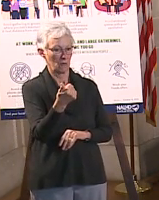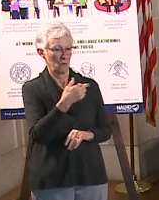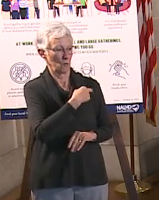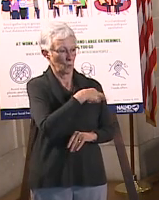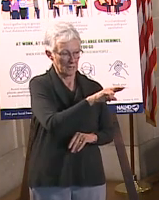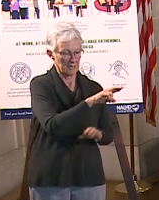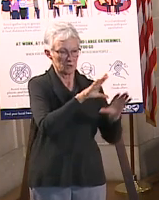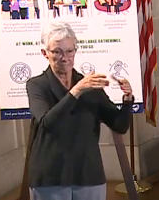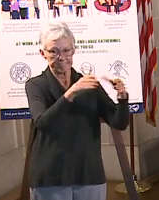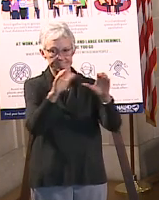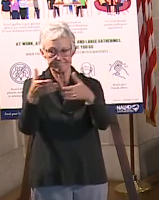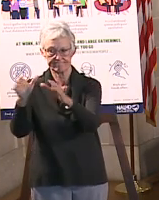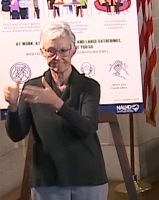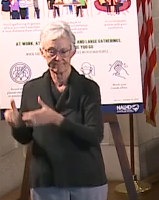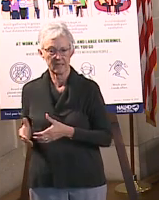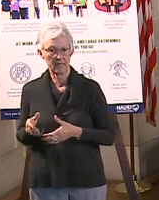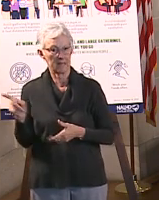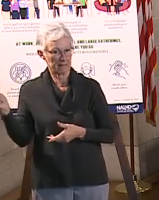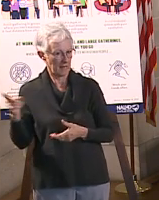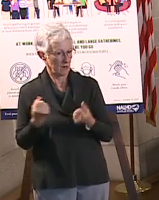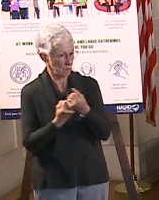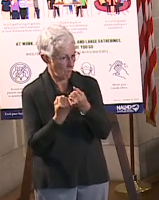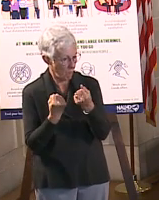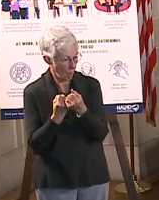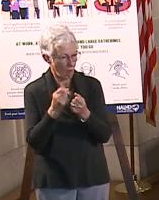working to take care of Nebraskans throughout this pandemic.